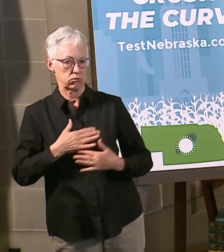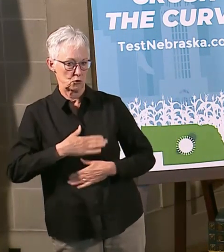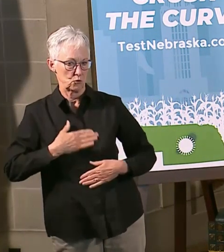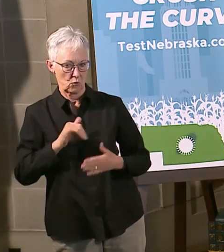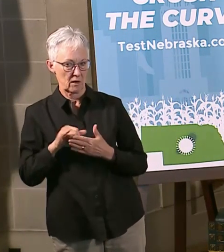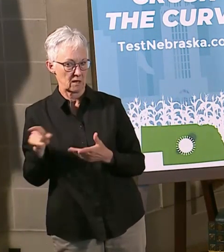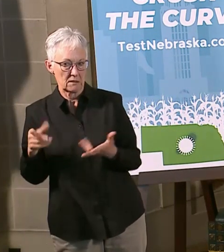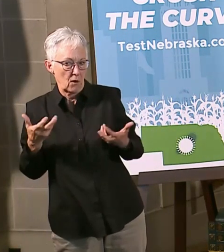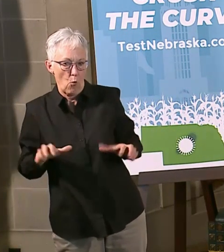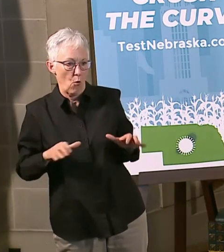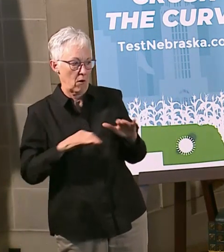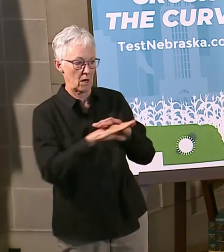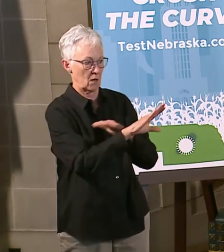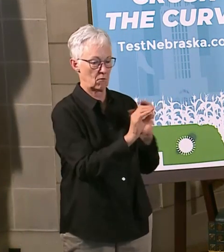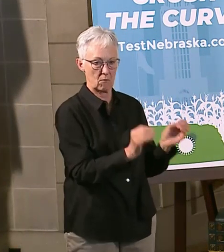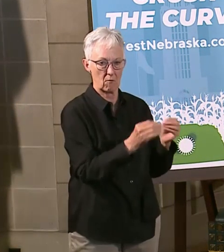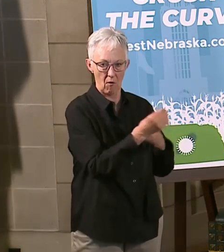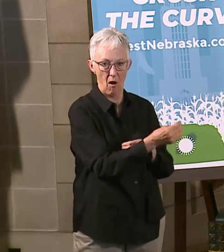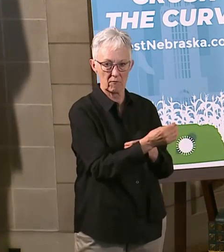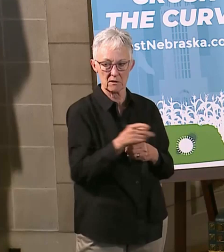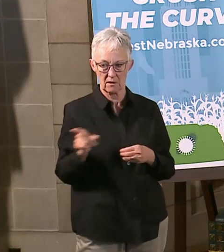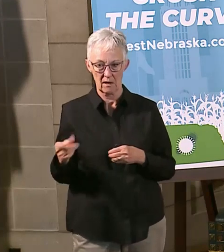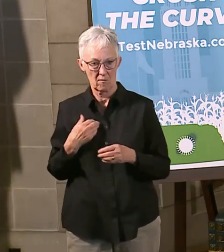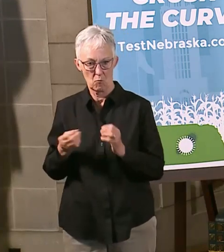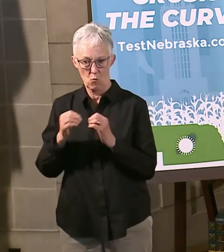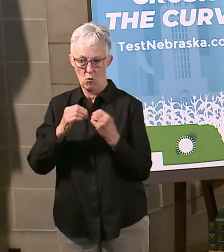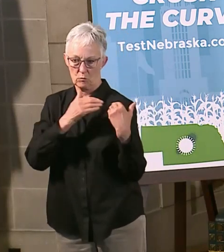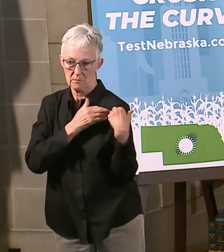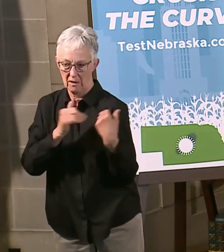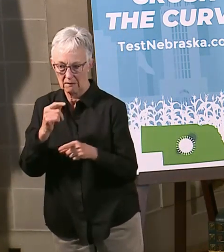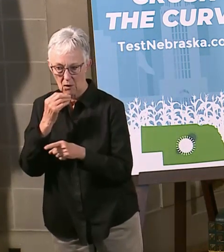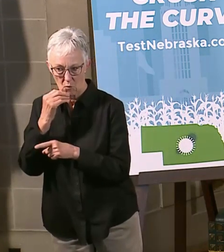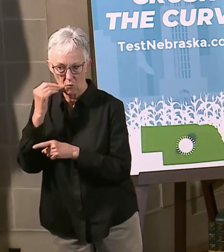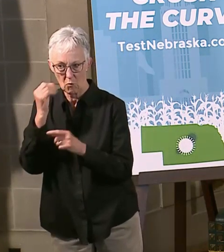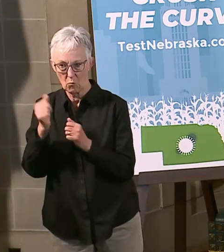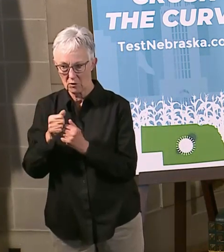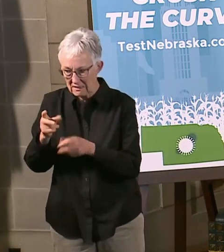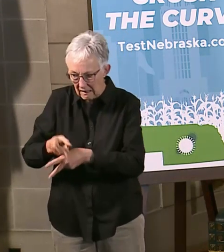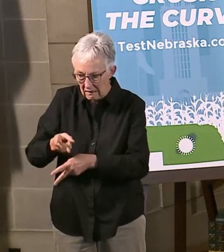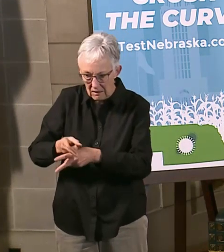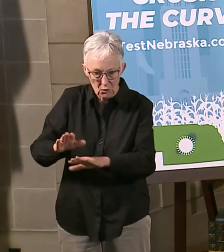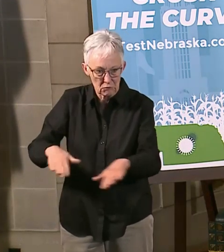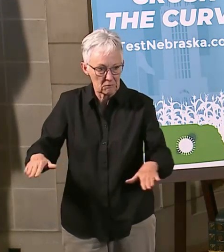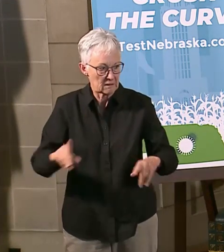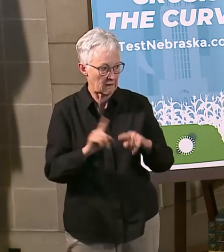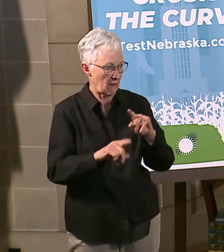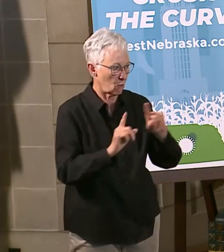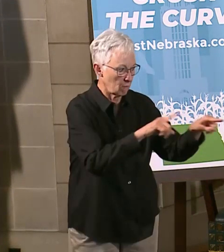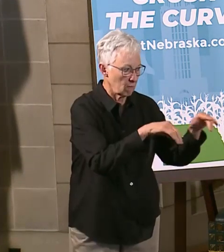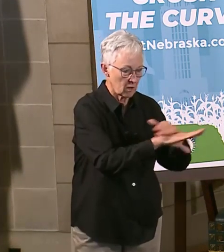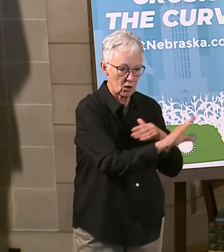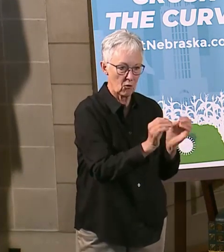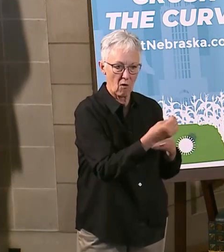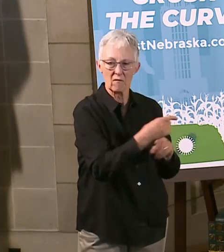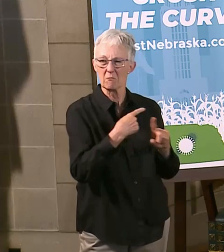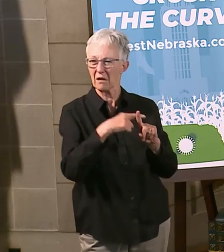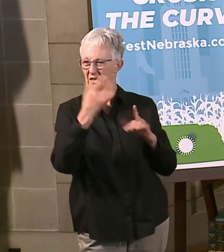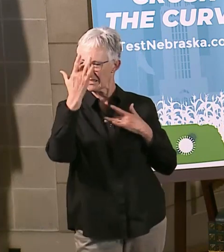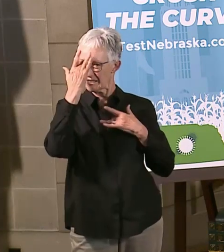more responsibilities with children at home, and some may be socially isolated. The WIC program also provides information to families about